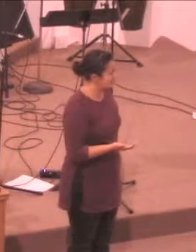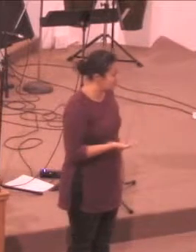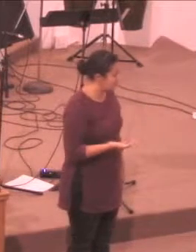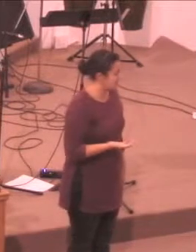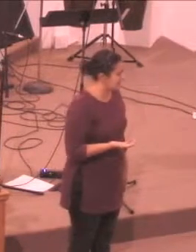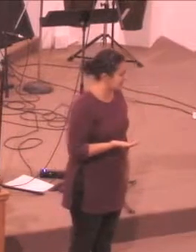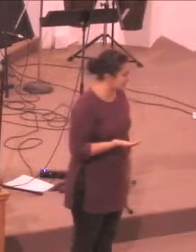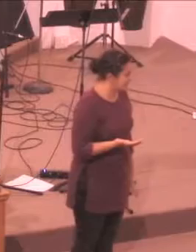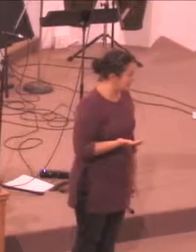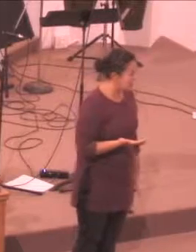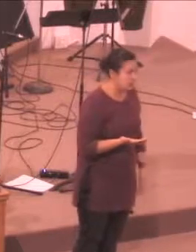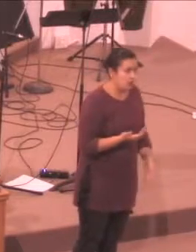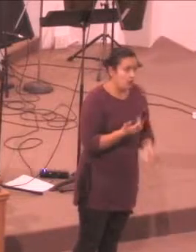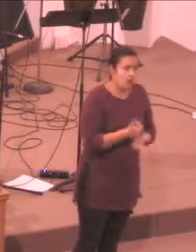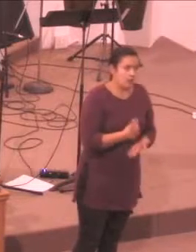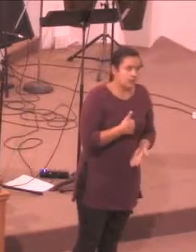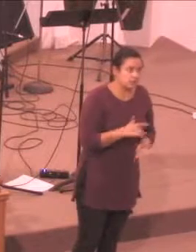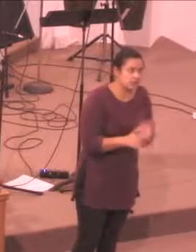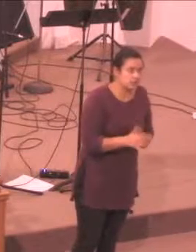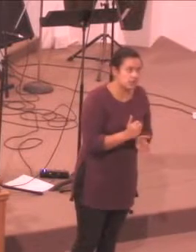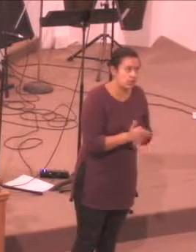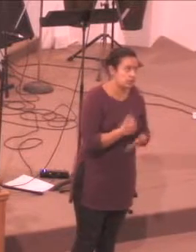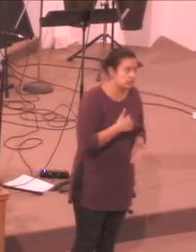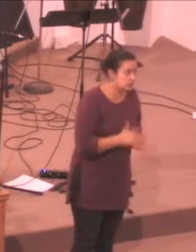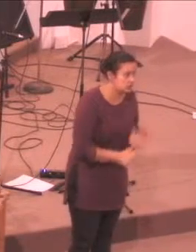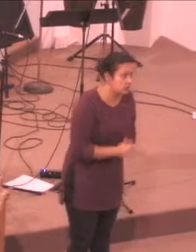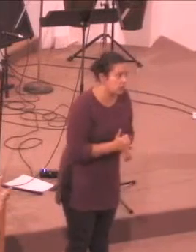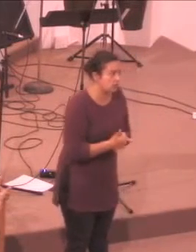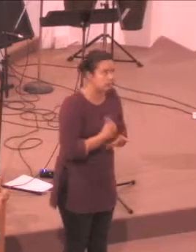help me, Jesus, help me, Jesus, help me, Jesus, help me, Jesus.